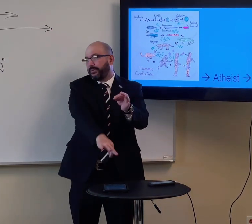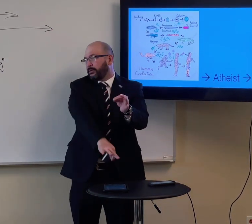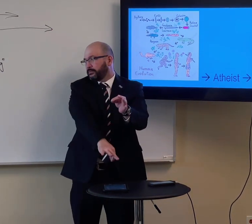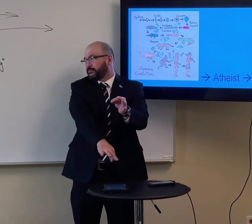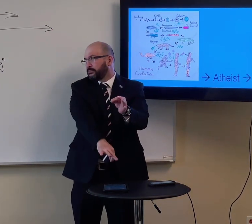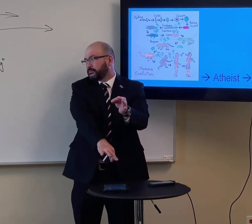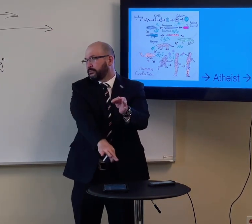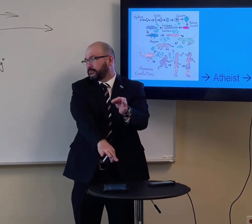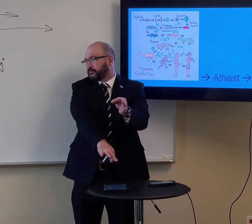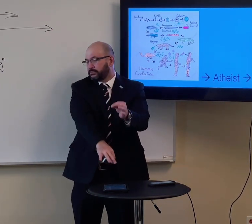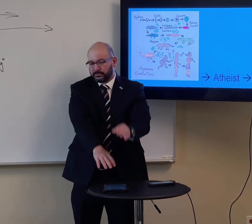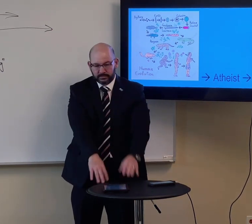The devil's plan is simple.